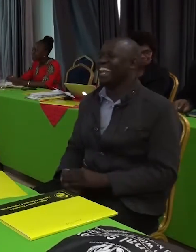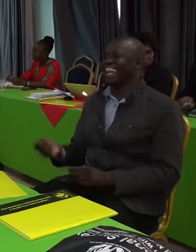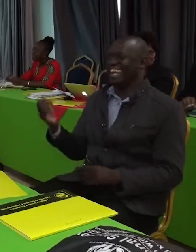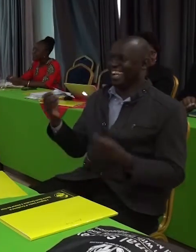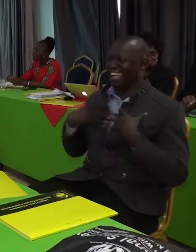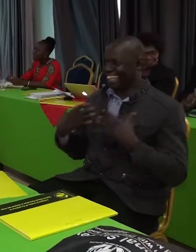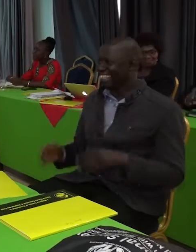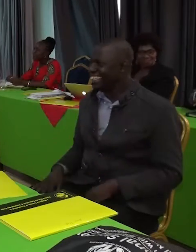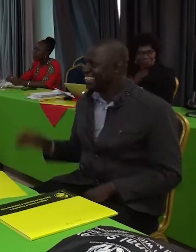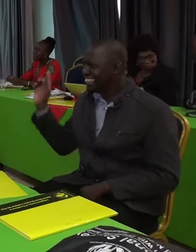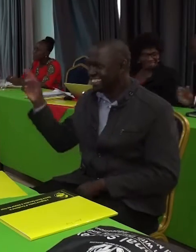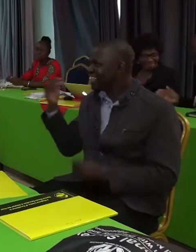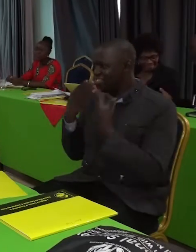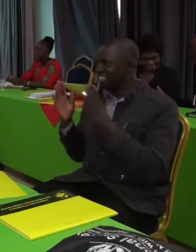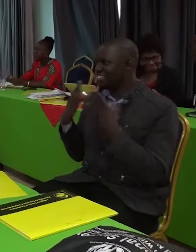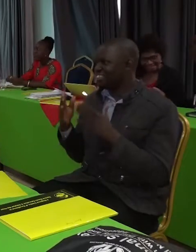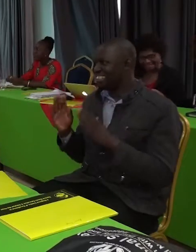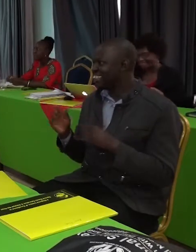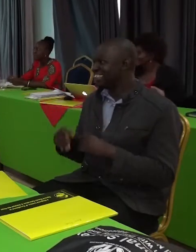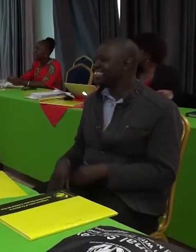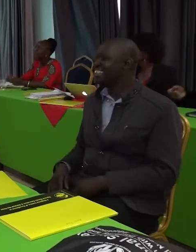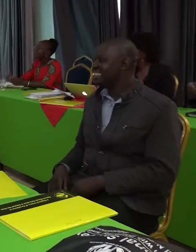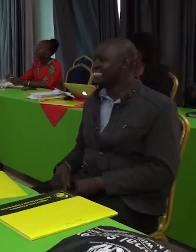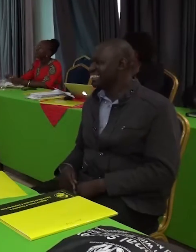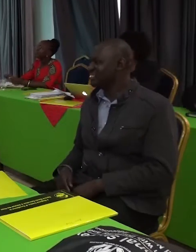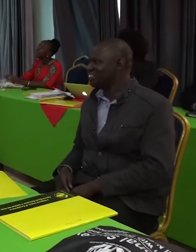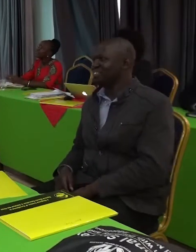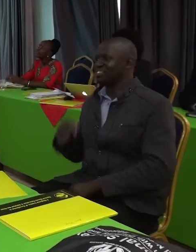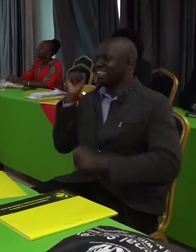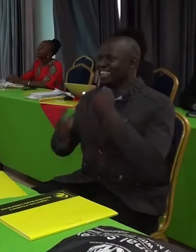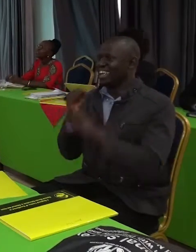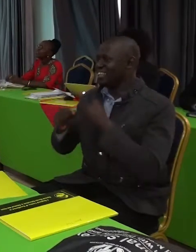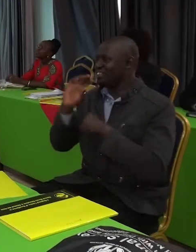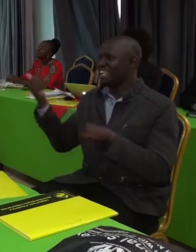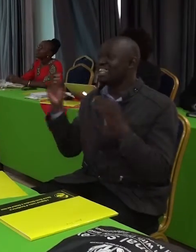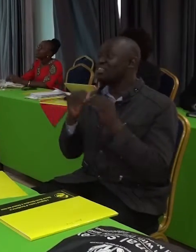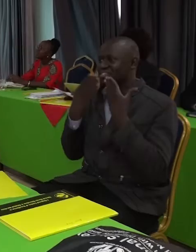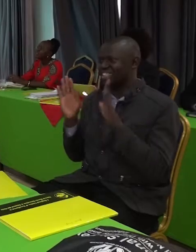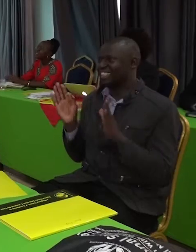Thank you, Mr. Sanoy. Do you think he has taken us so fast because he's running to another meeting?